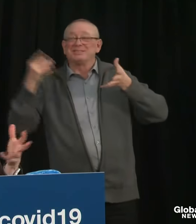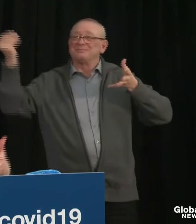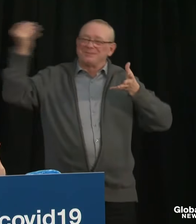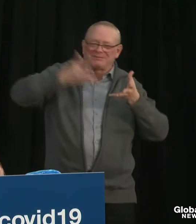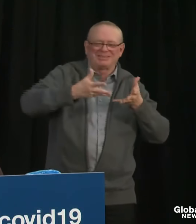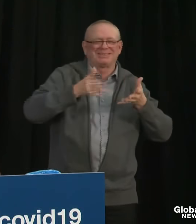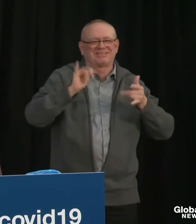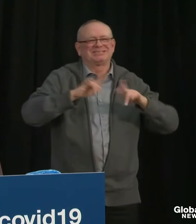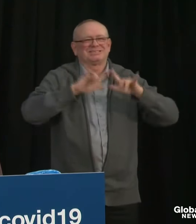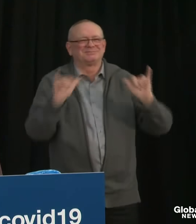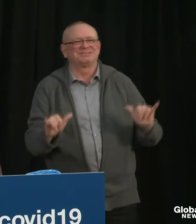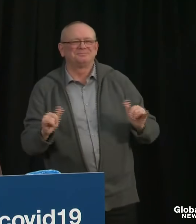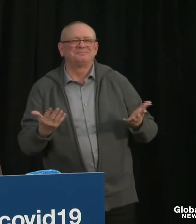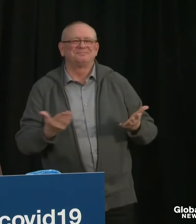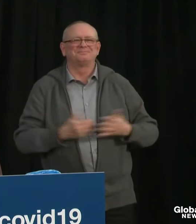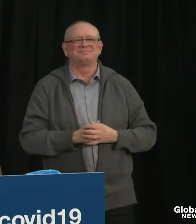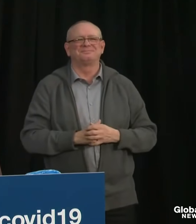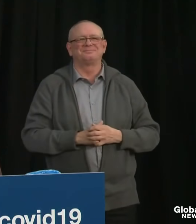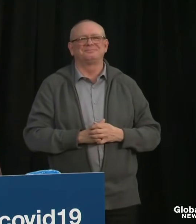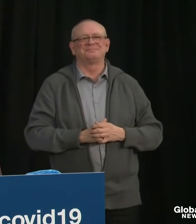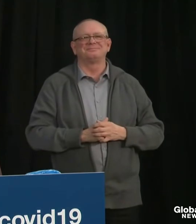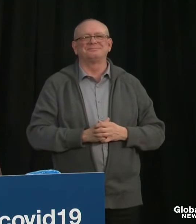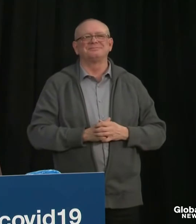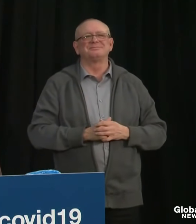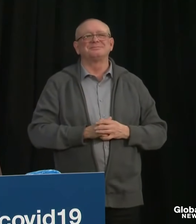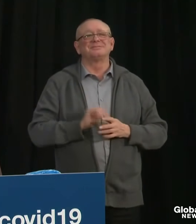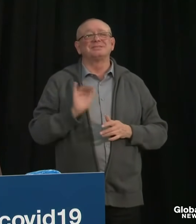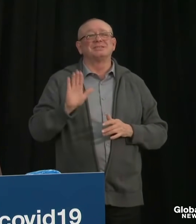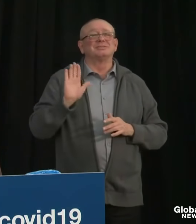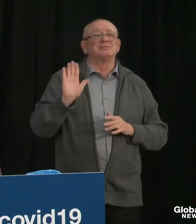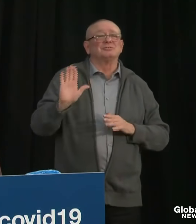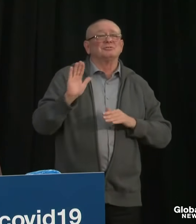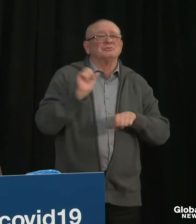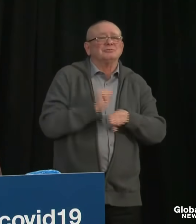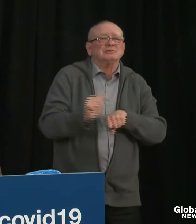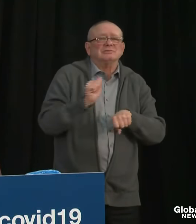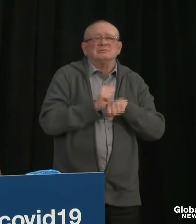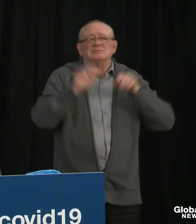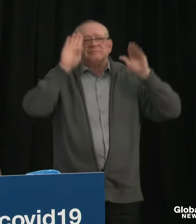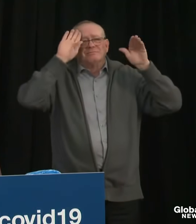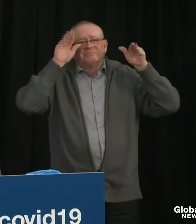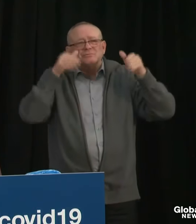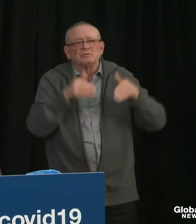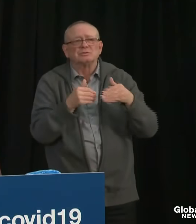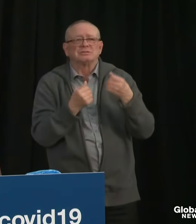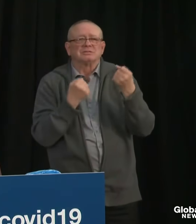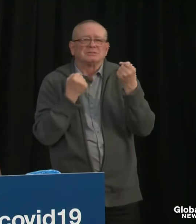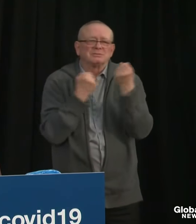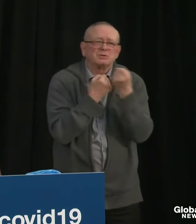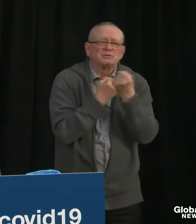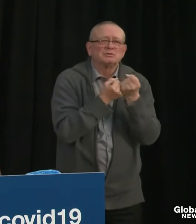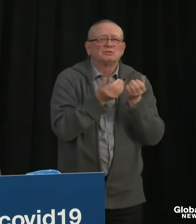sure that our work focuses on the supports and services that are available to those who are struggling with those